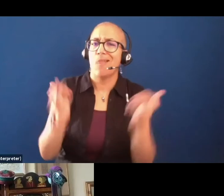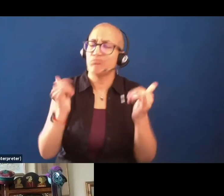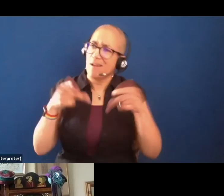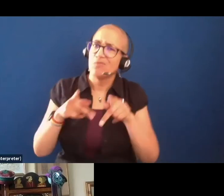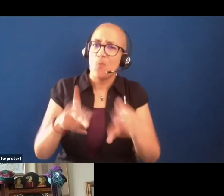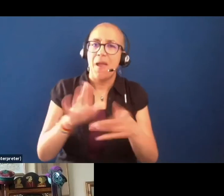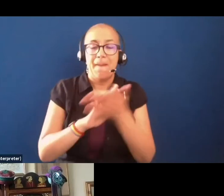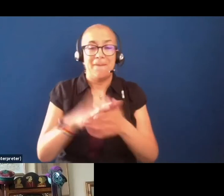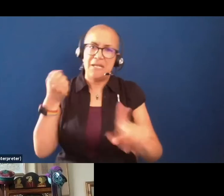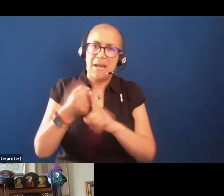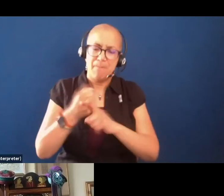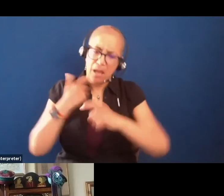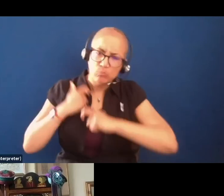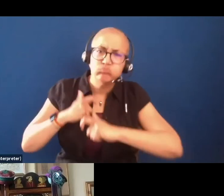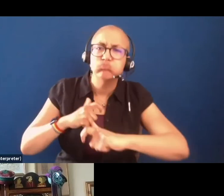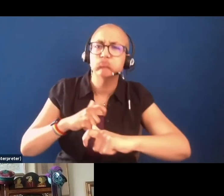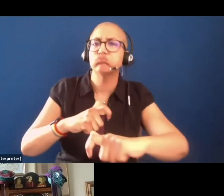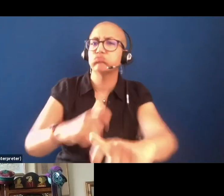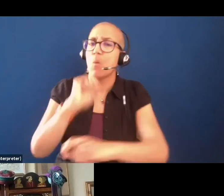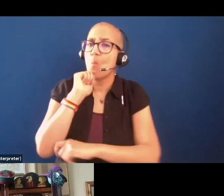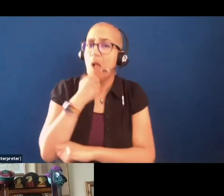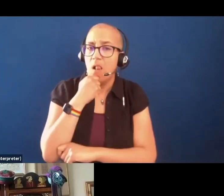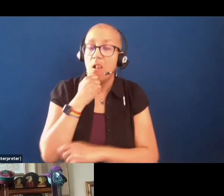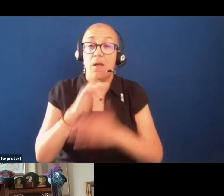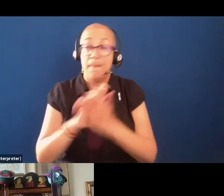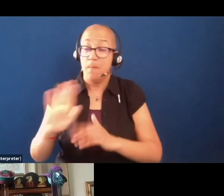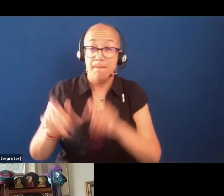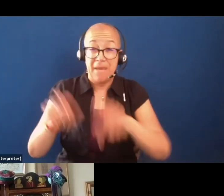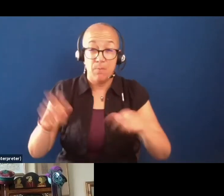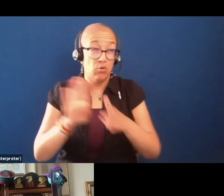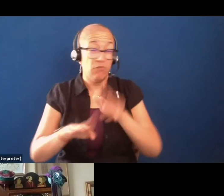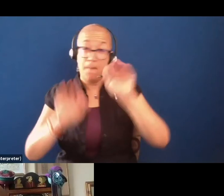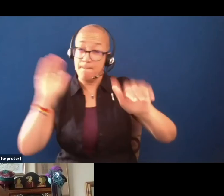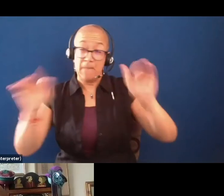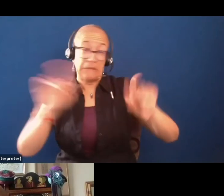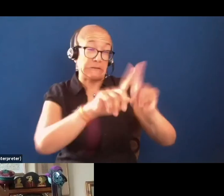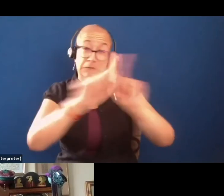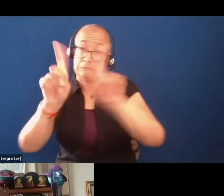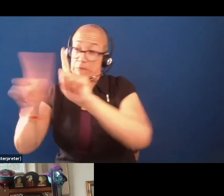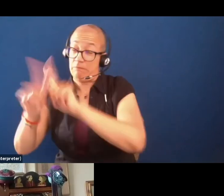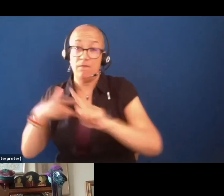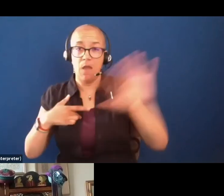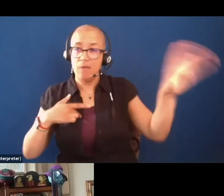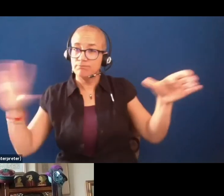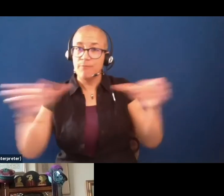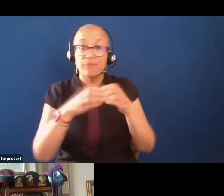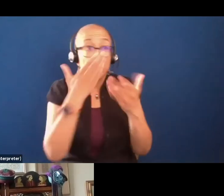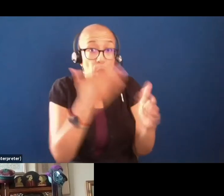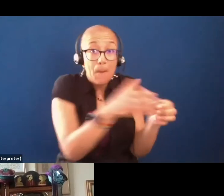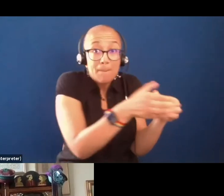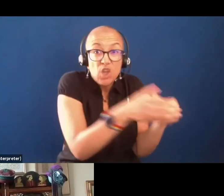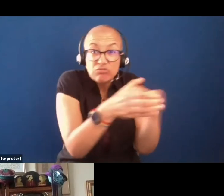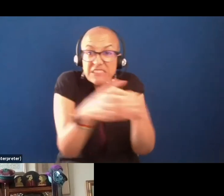impact. It brings people of all walks of life together and shows that you can be a minority and still be